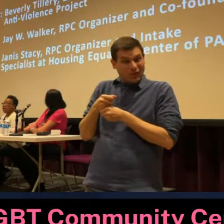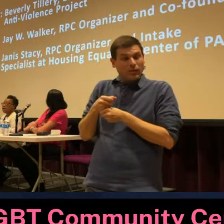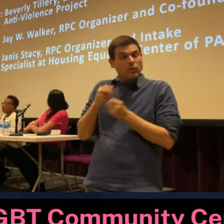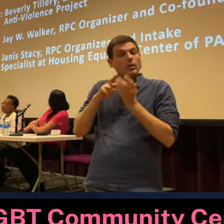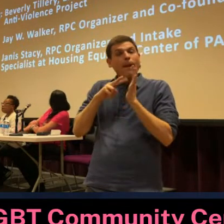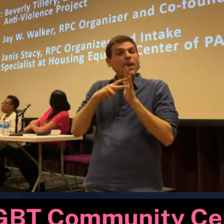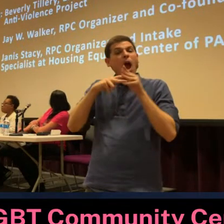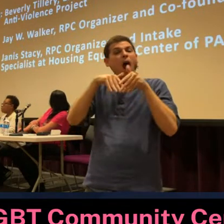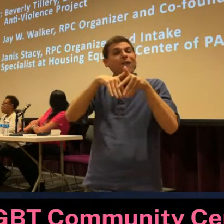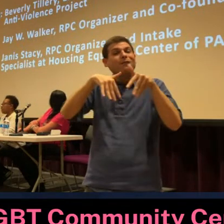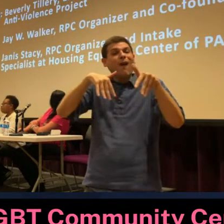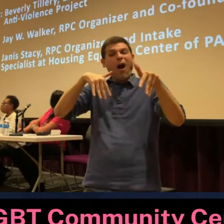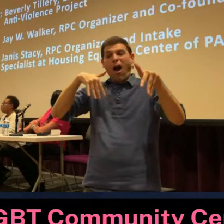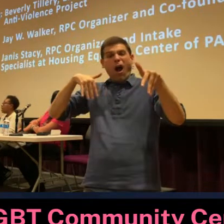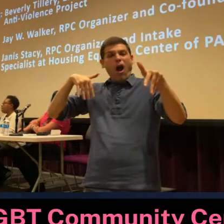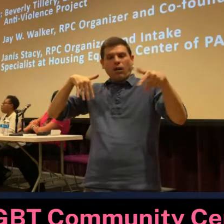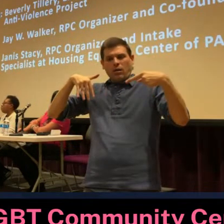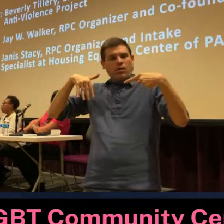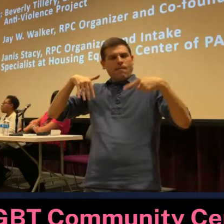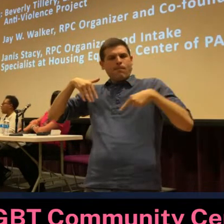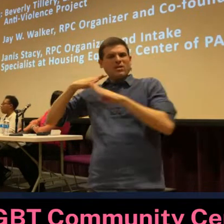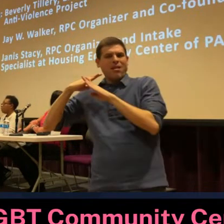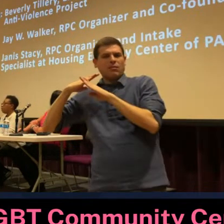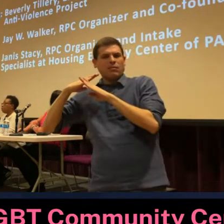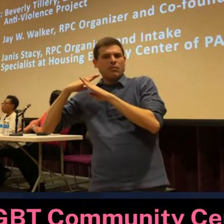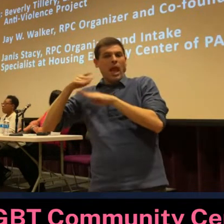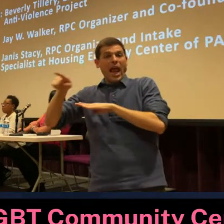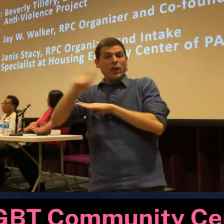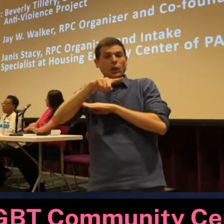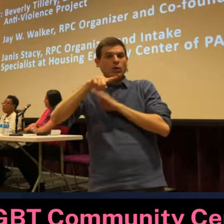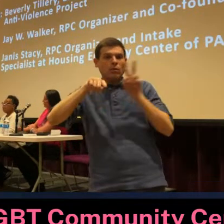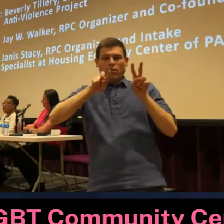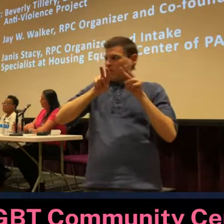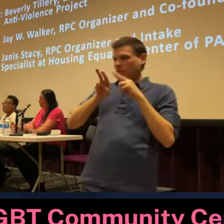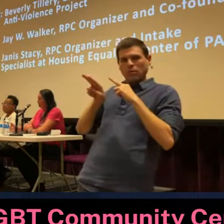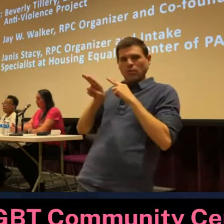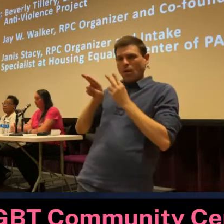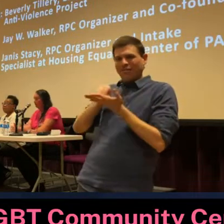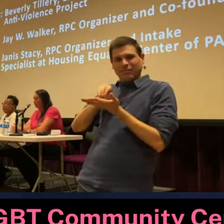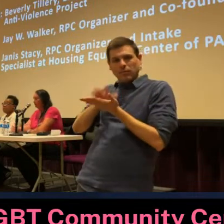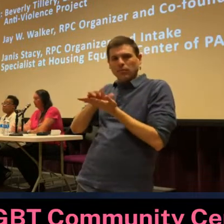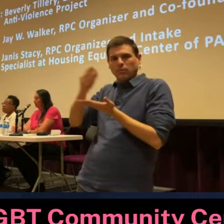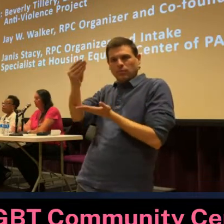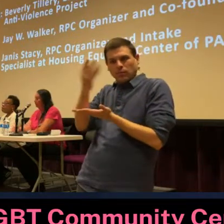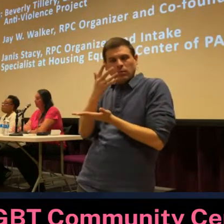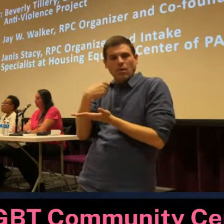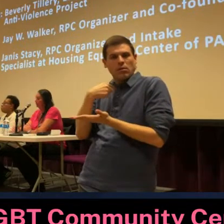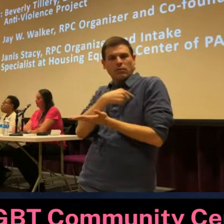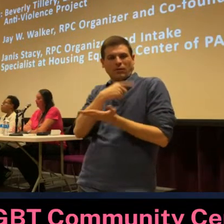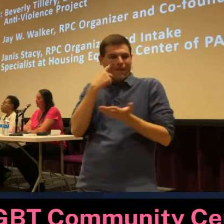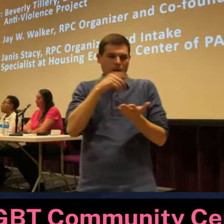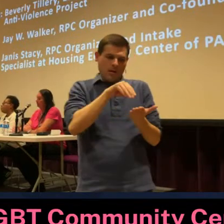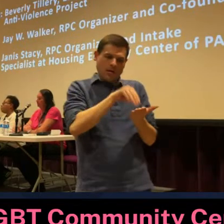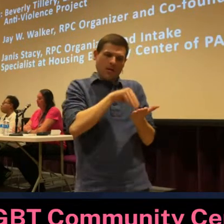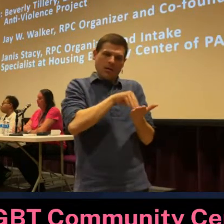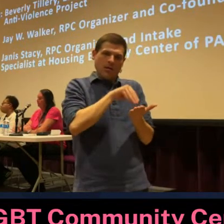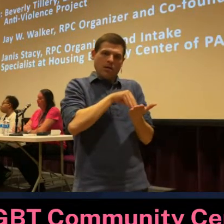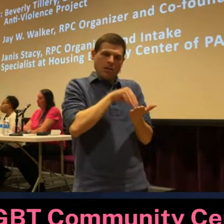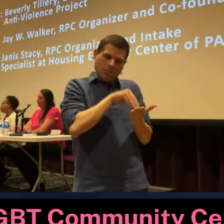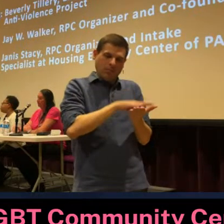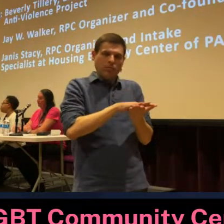we are naming what's happening, we're documenting what's happening in a number of different ways, and we're standing